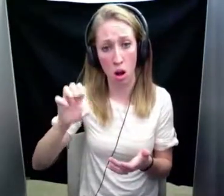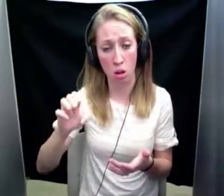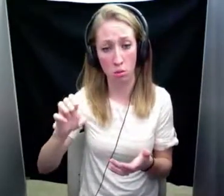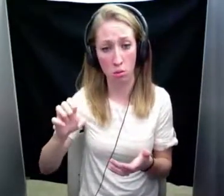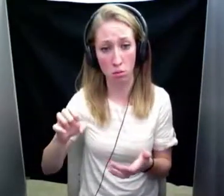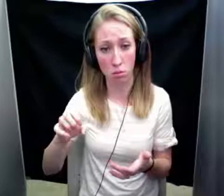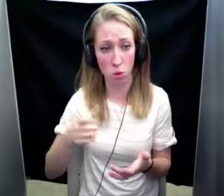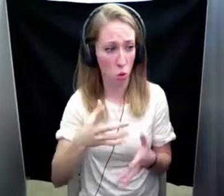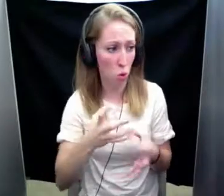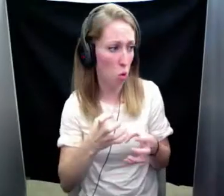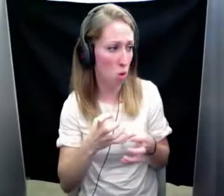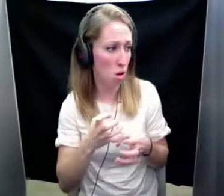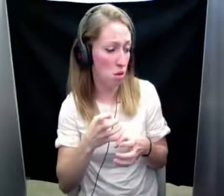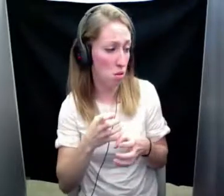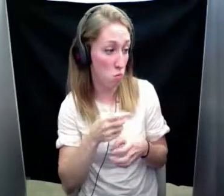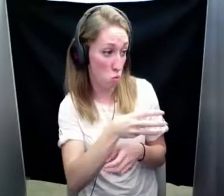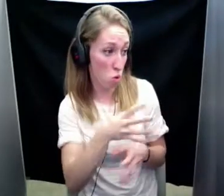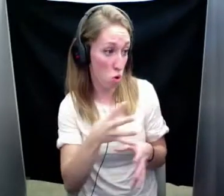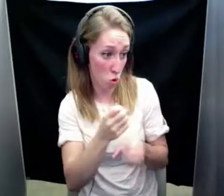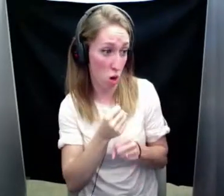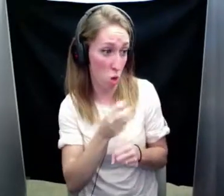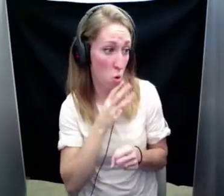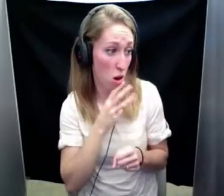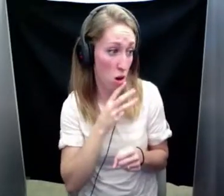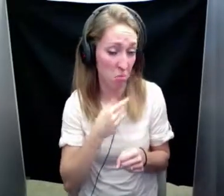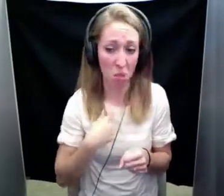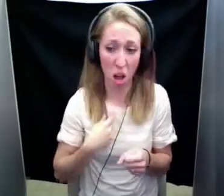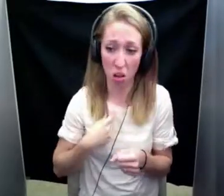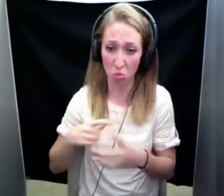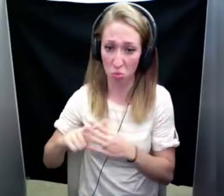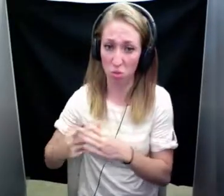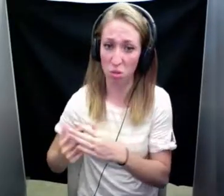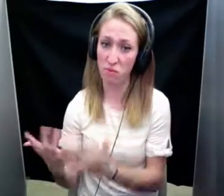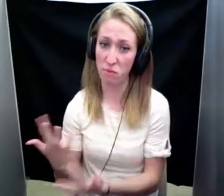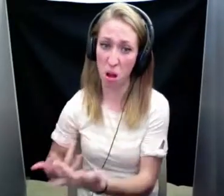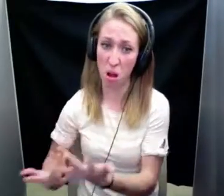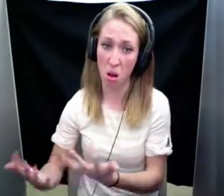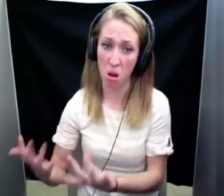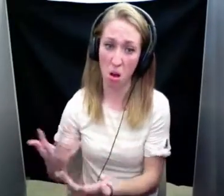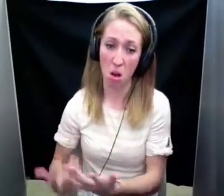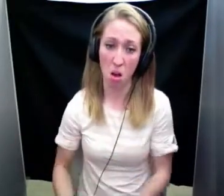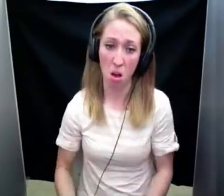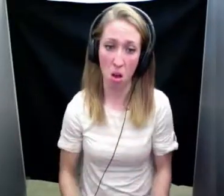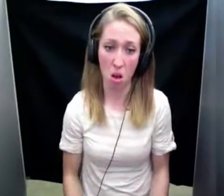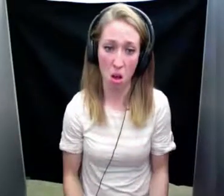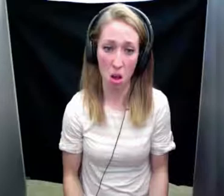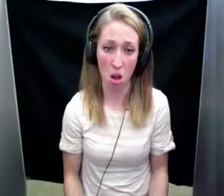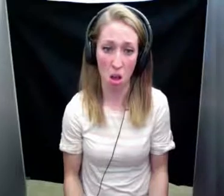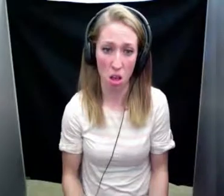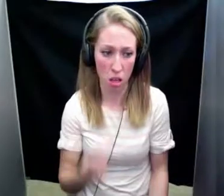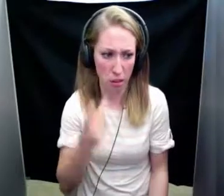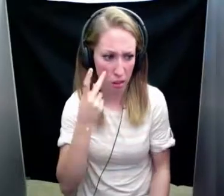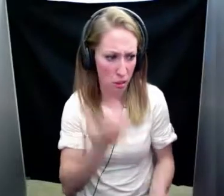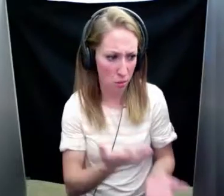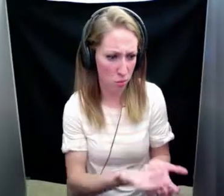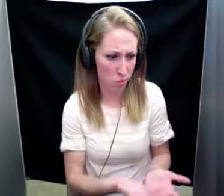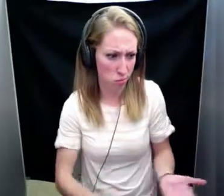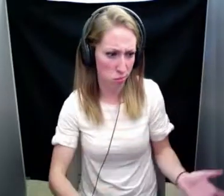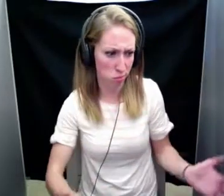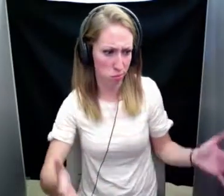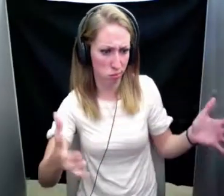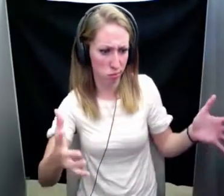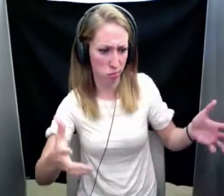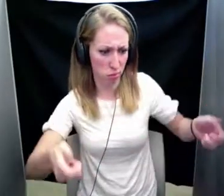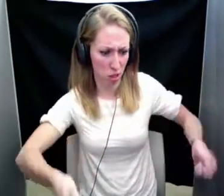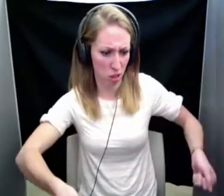up fire." "Okay," said the Ash Lad, went outside, but when he saw the bucket, it was the biggest thing. It was made out of